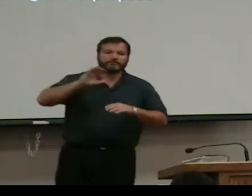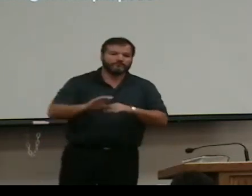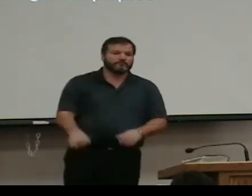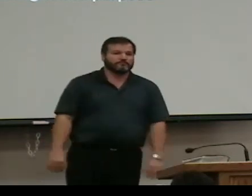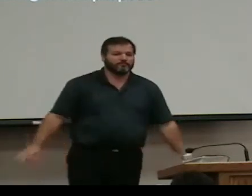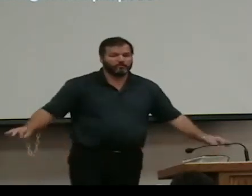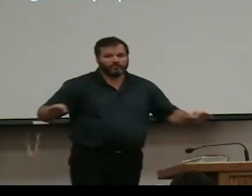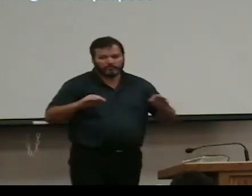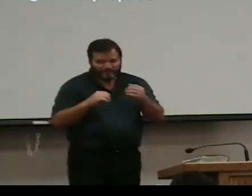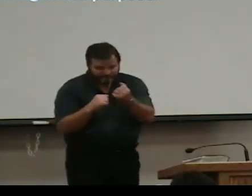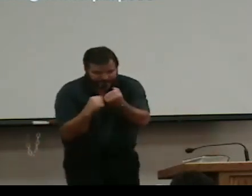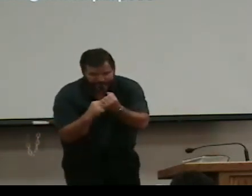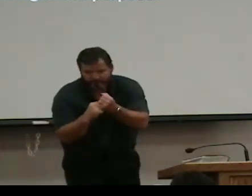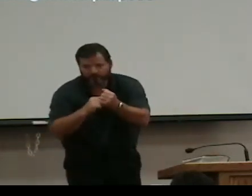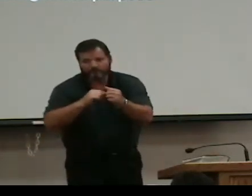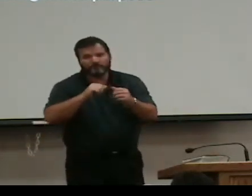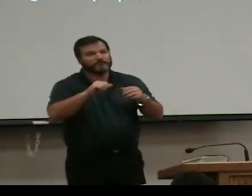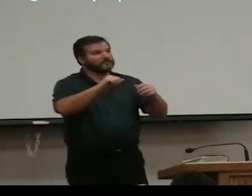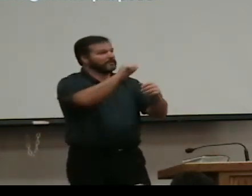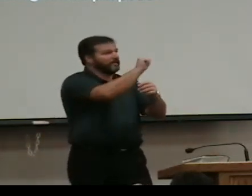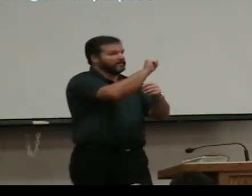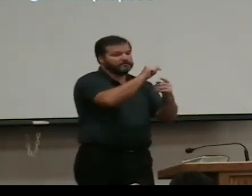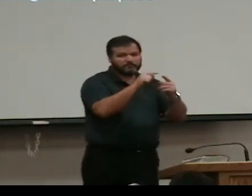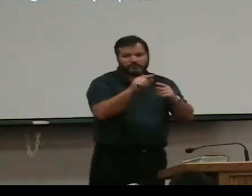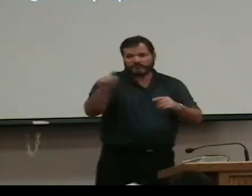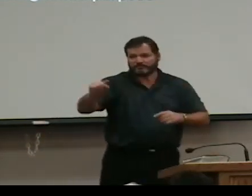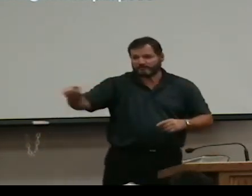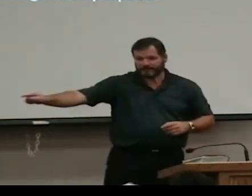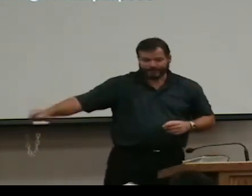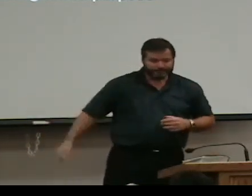We're under the head of Christ. We support A to Z.